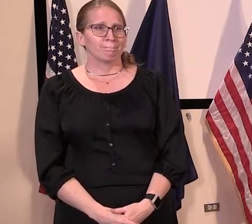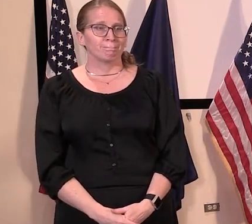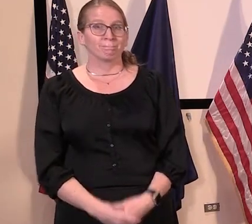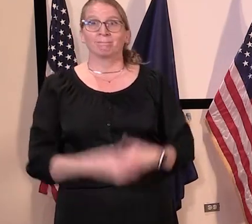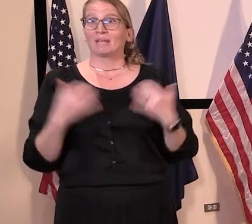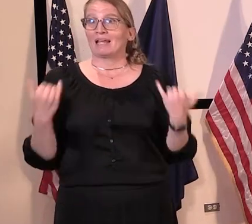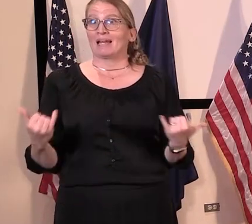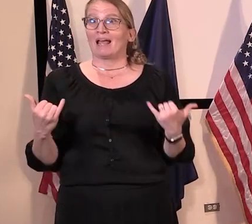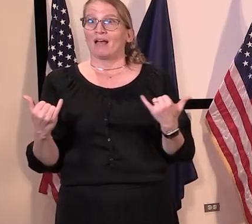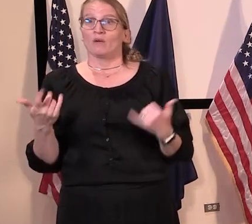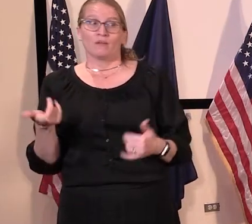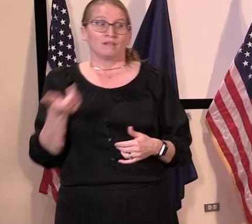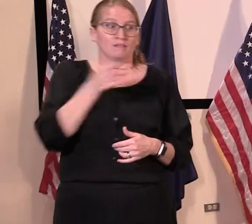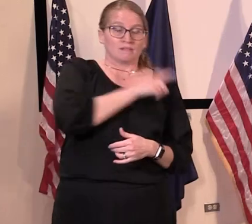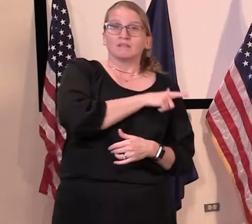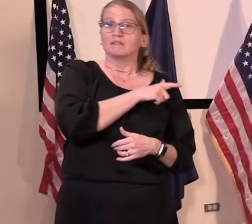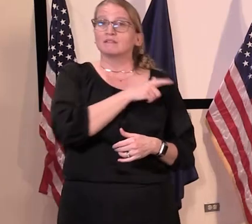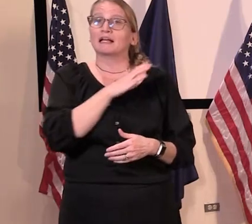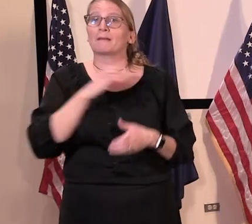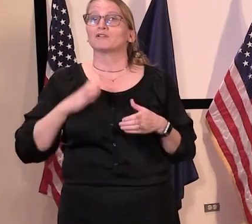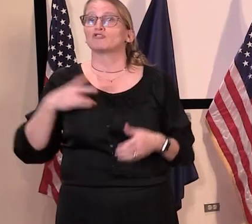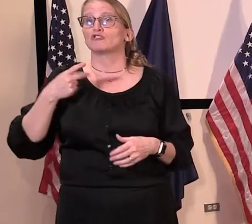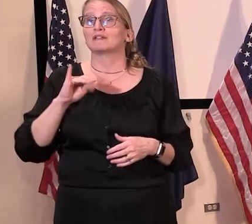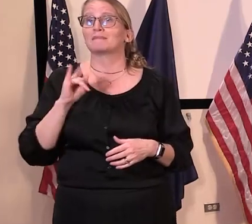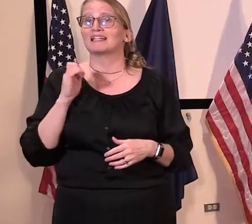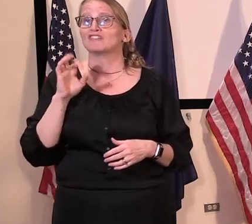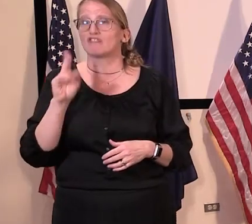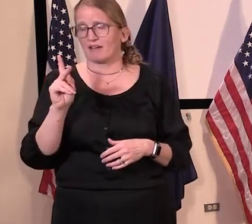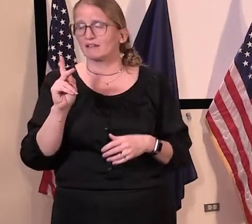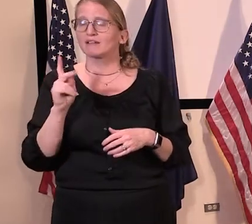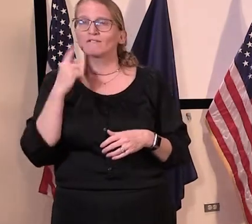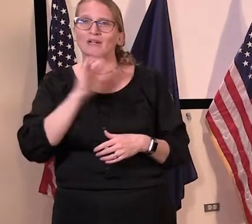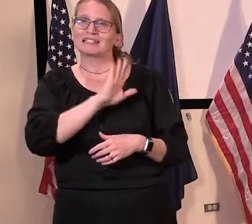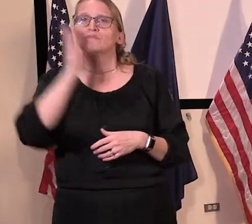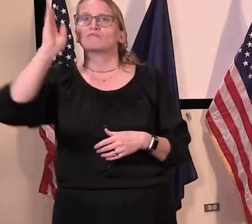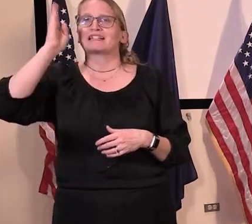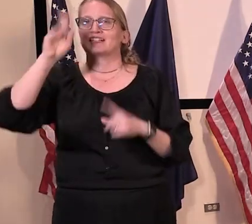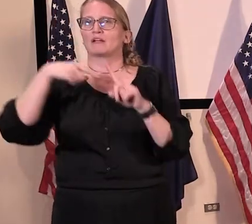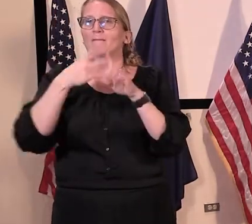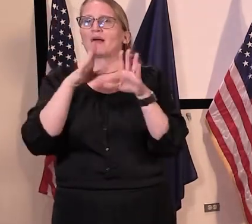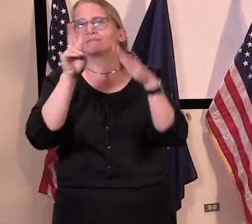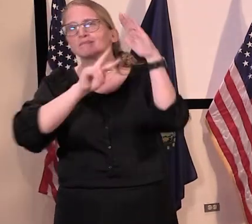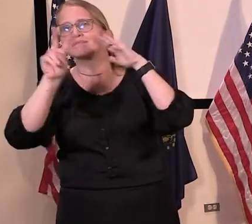And at this point, I'm going to turn it over to Commissioner Pichek for his presentation on modeling.